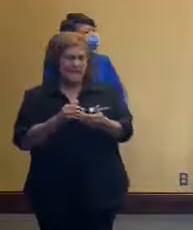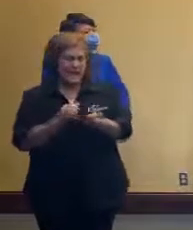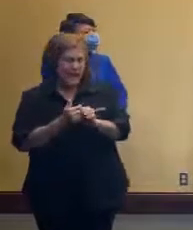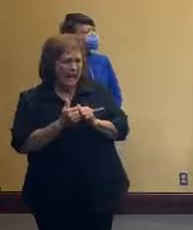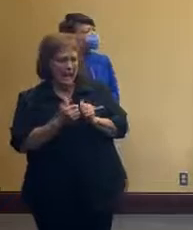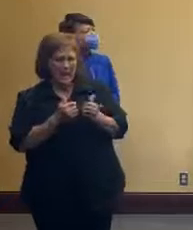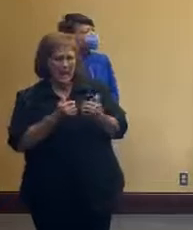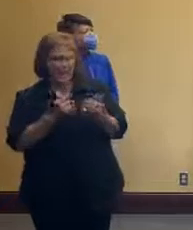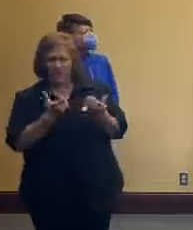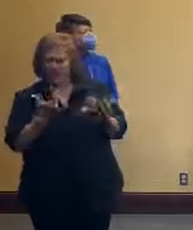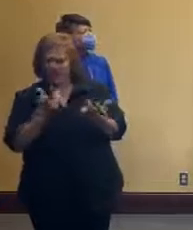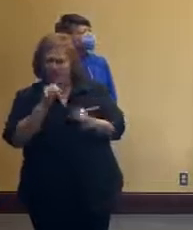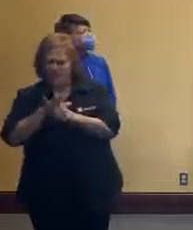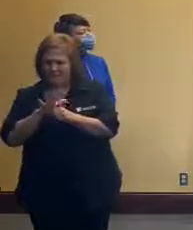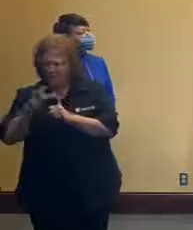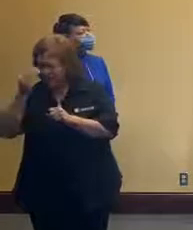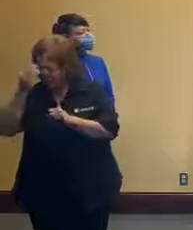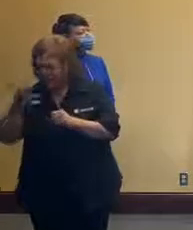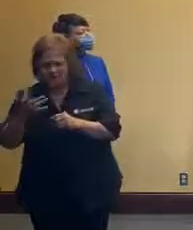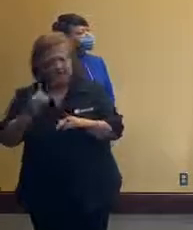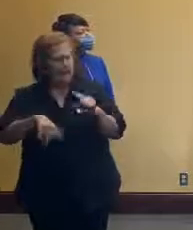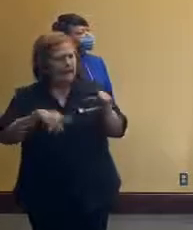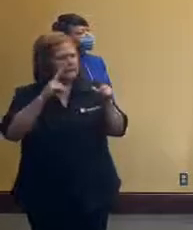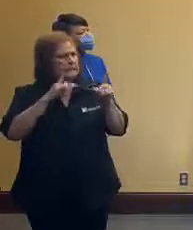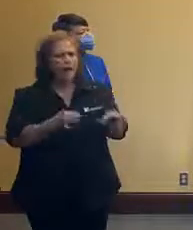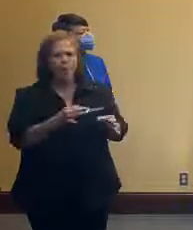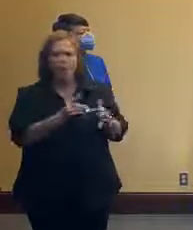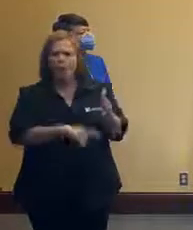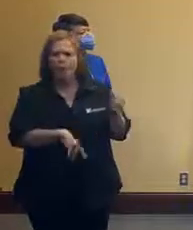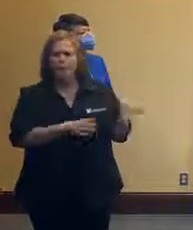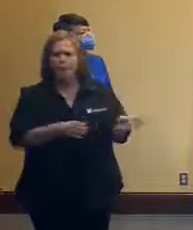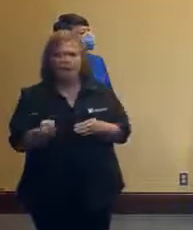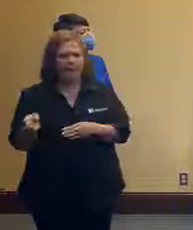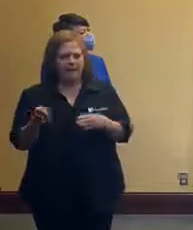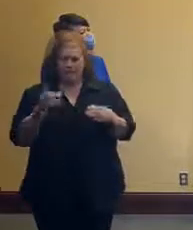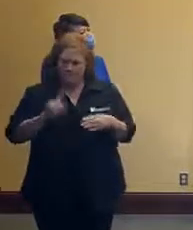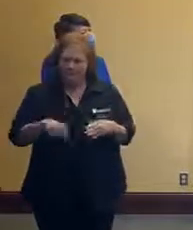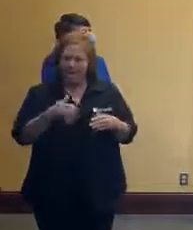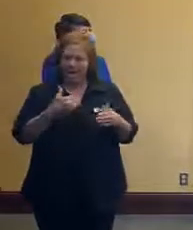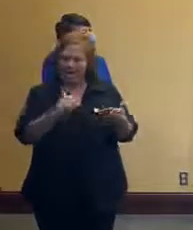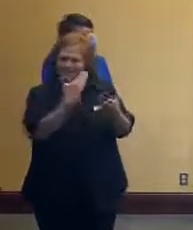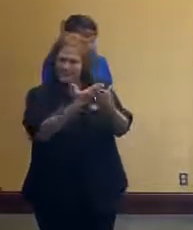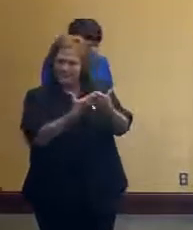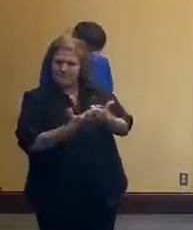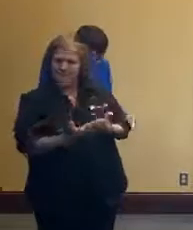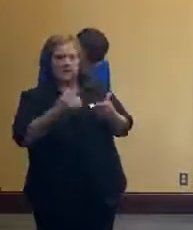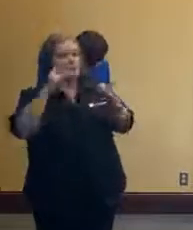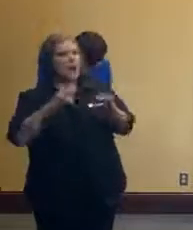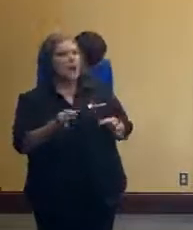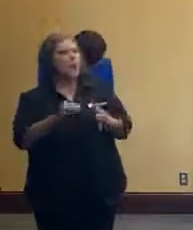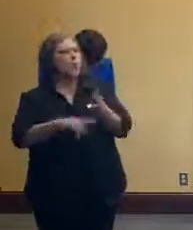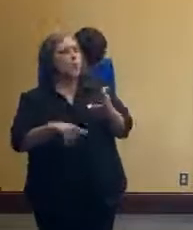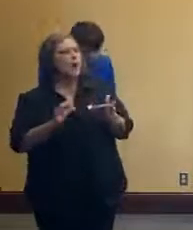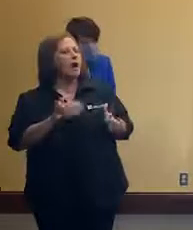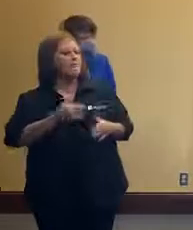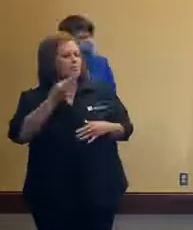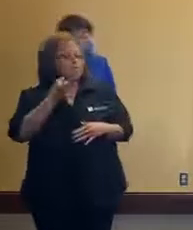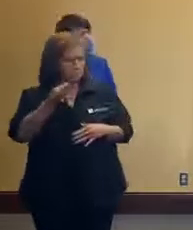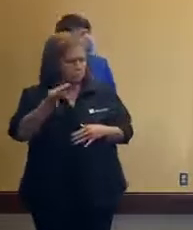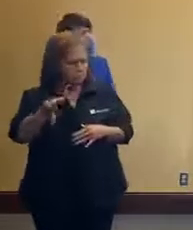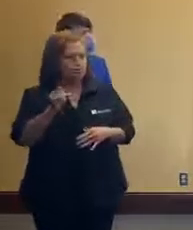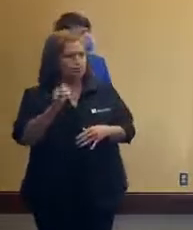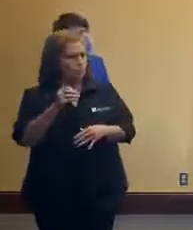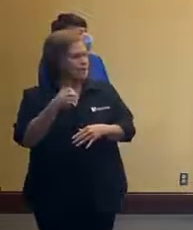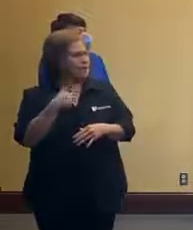complete information to make decisions is certainly an inhibitor, and this has been exacerbated even further as we did our